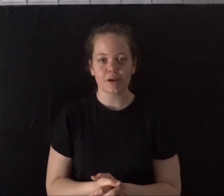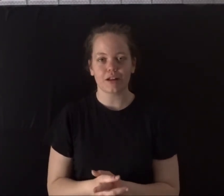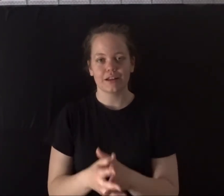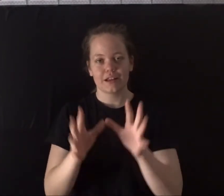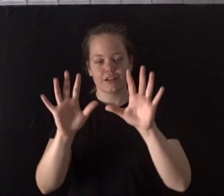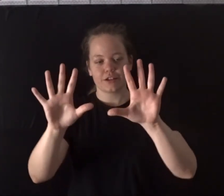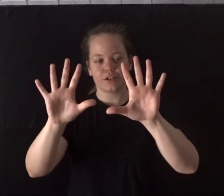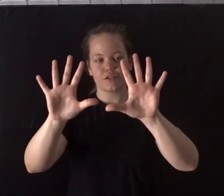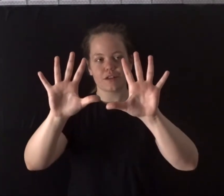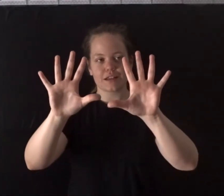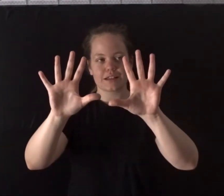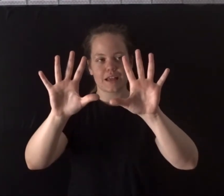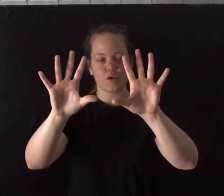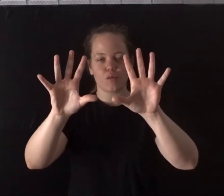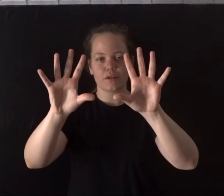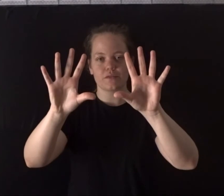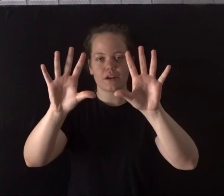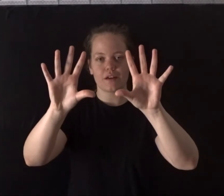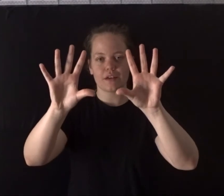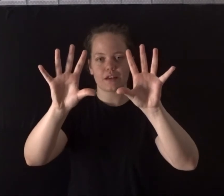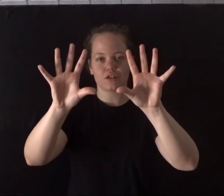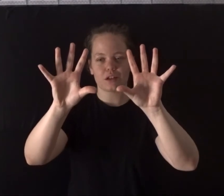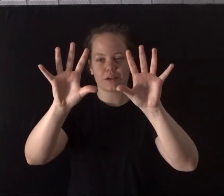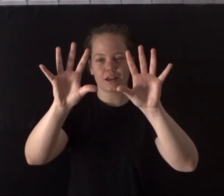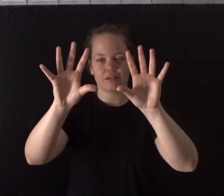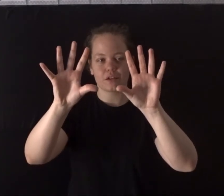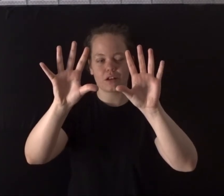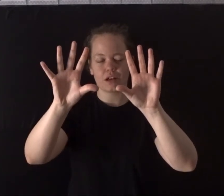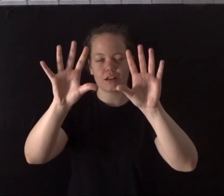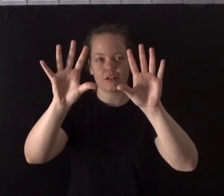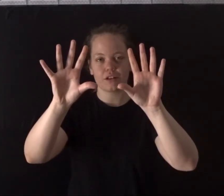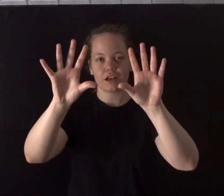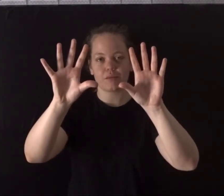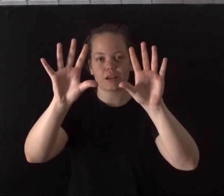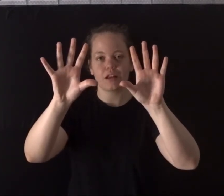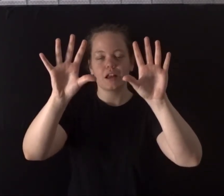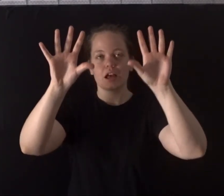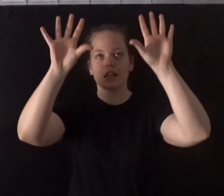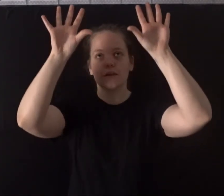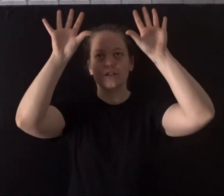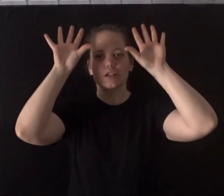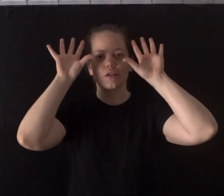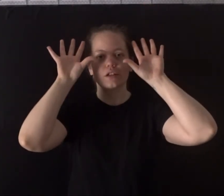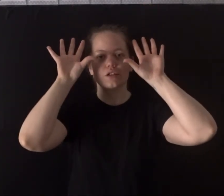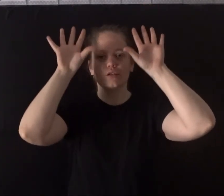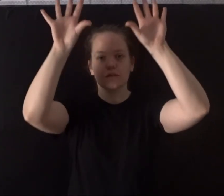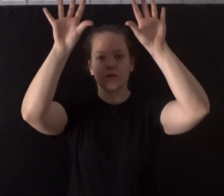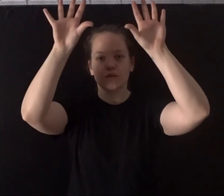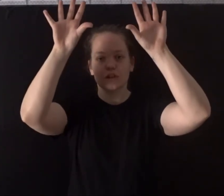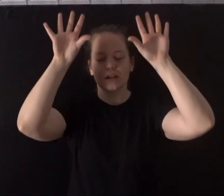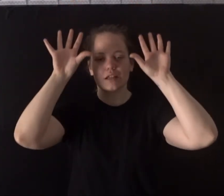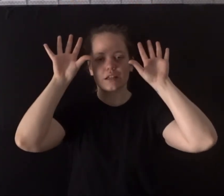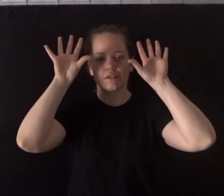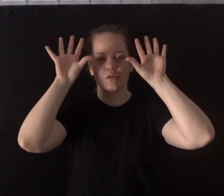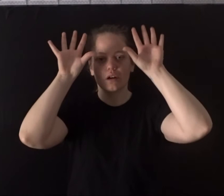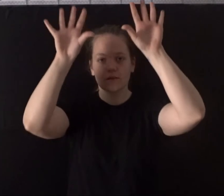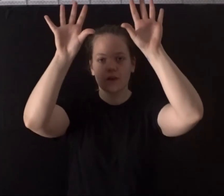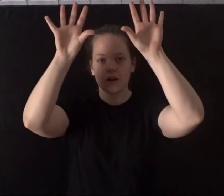volleyball. So you're going to do that same open 5 hand shape, kind of claw it a little tiny bit, and you are just going to do the motion as if you are